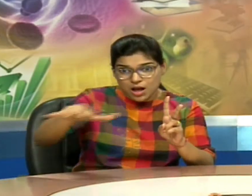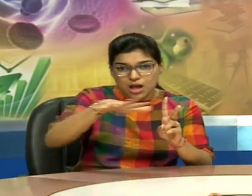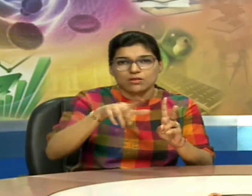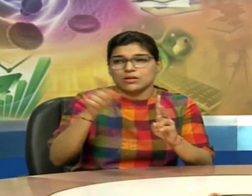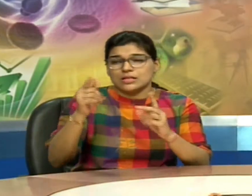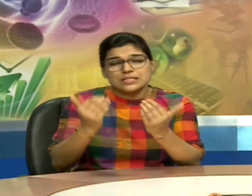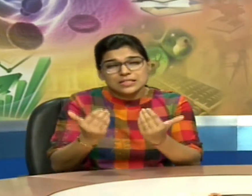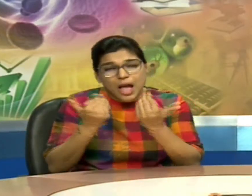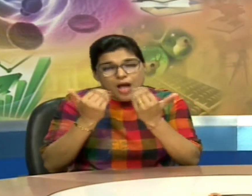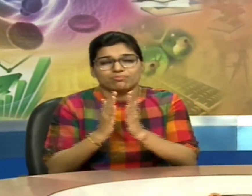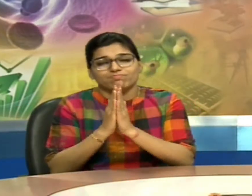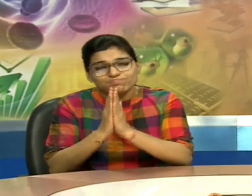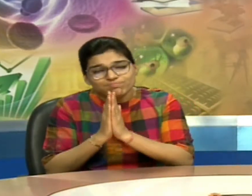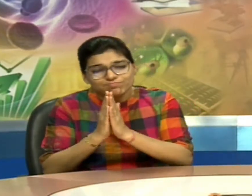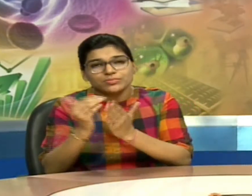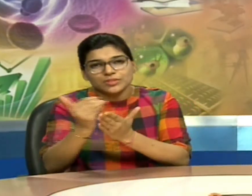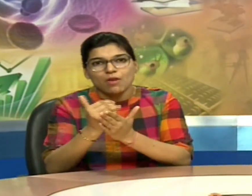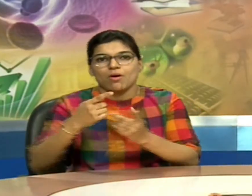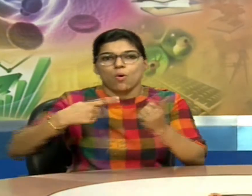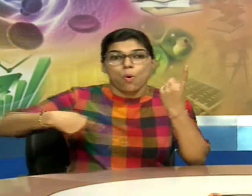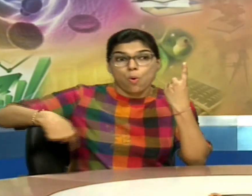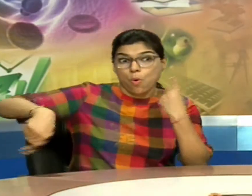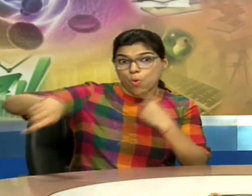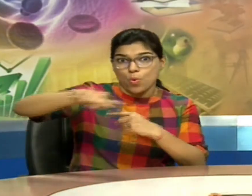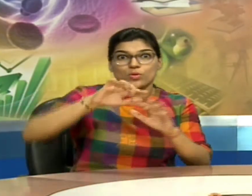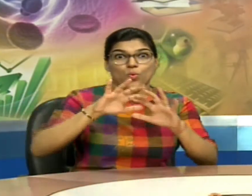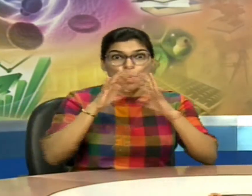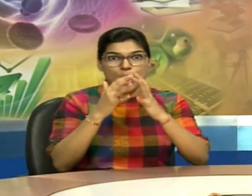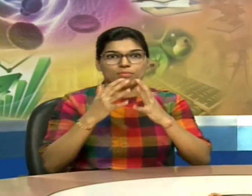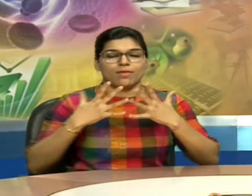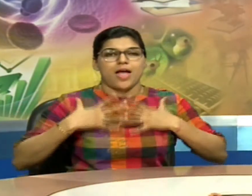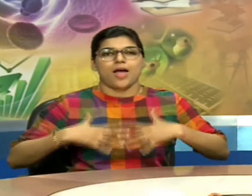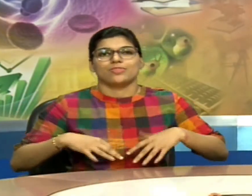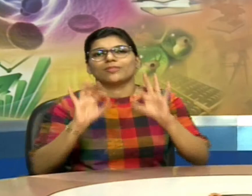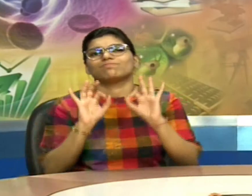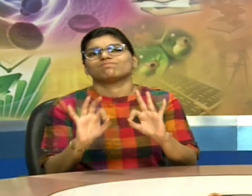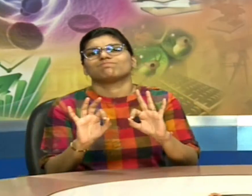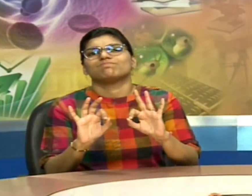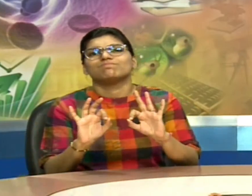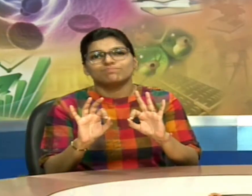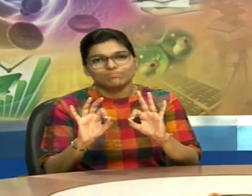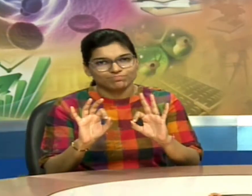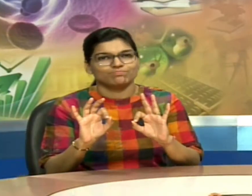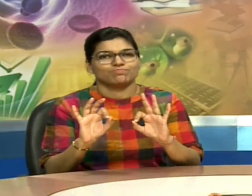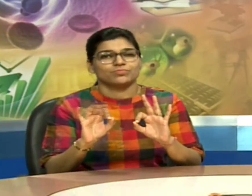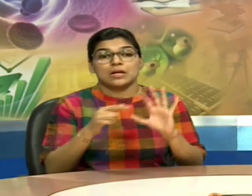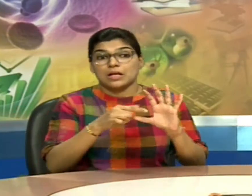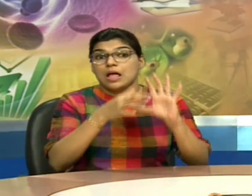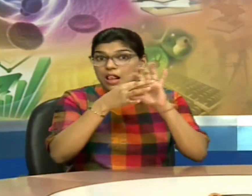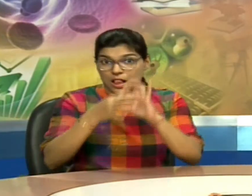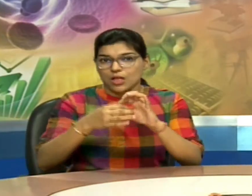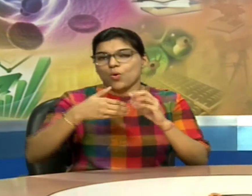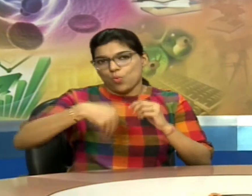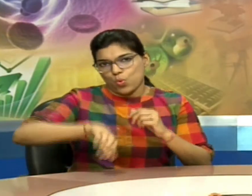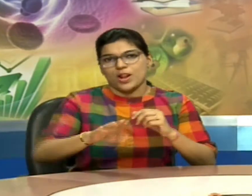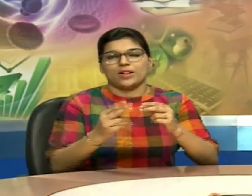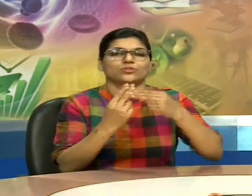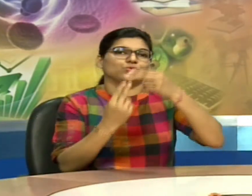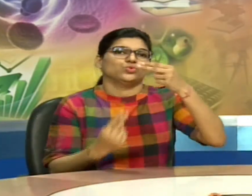around the globe to make a collective effort to heal the earth.